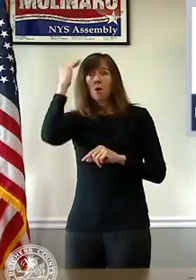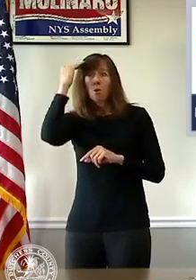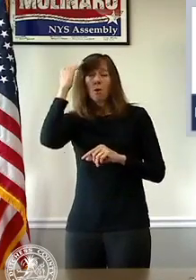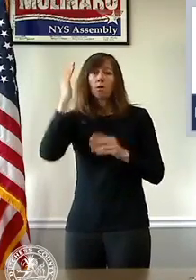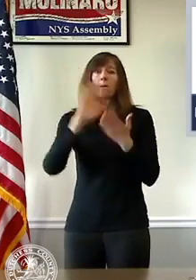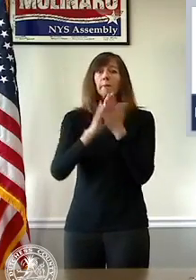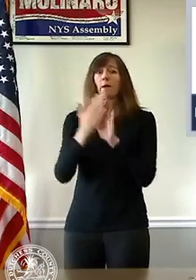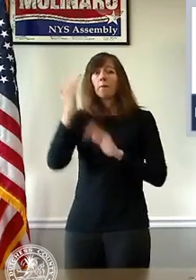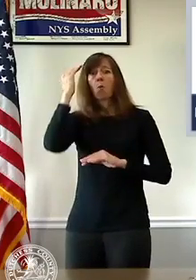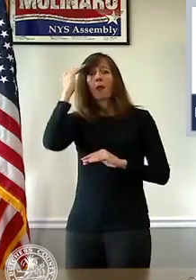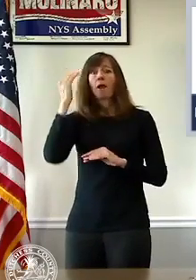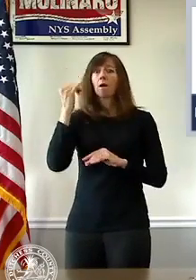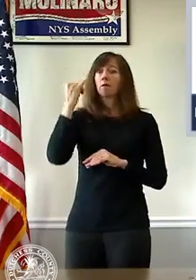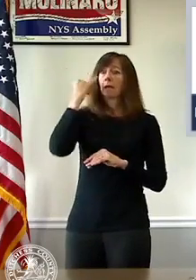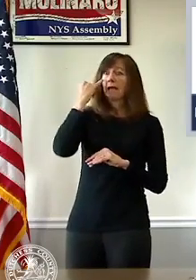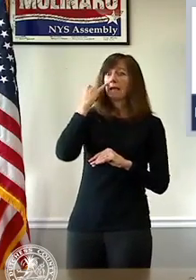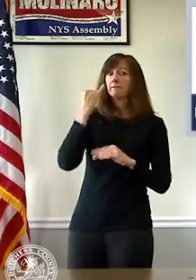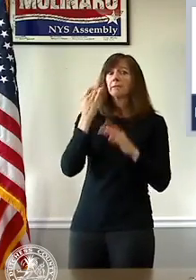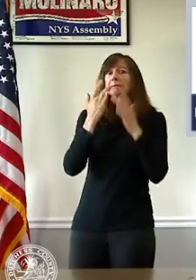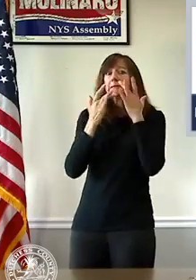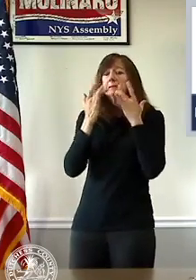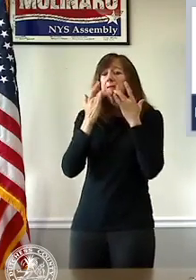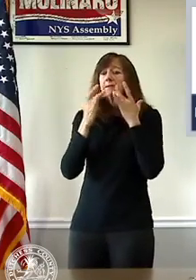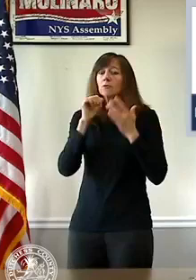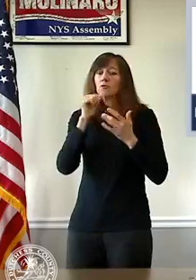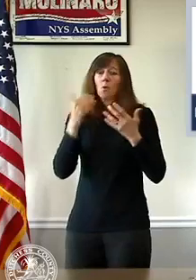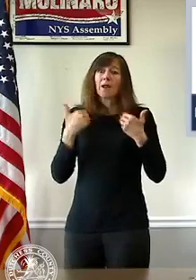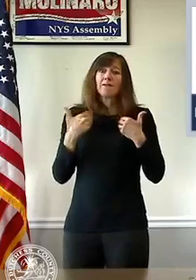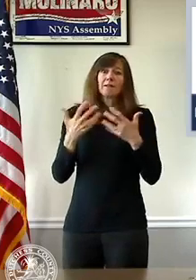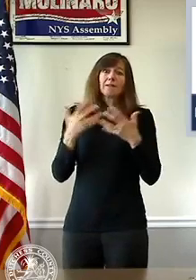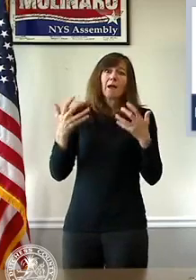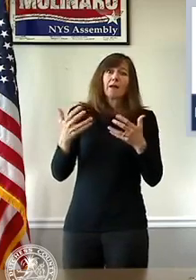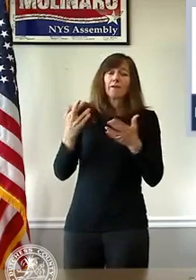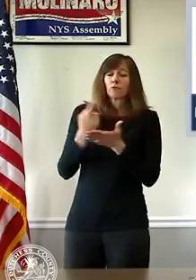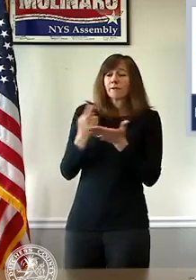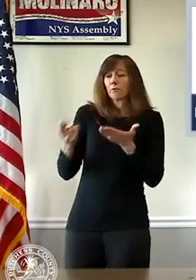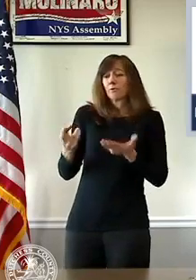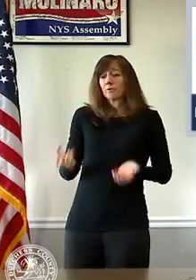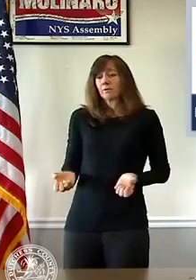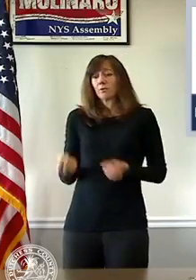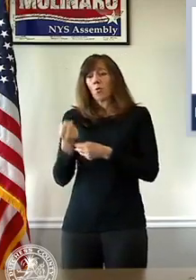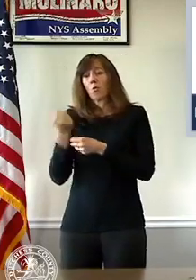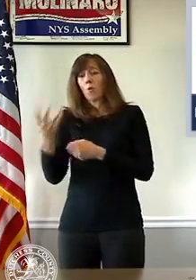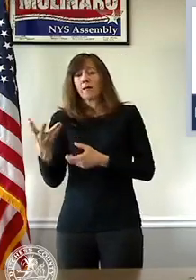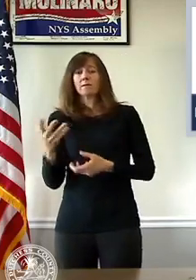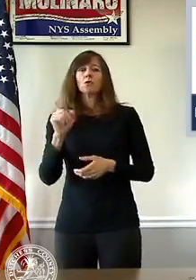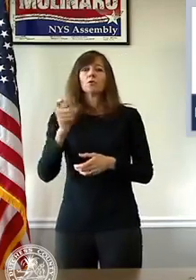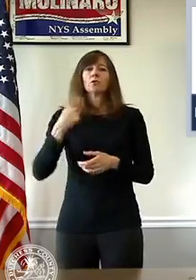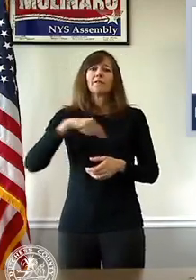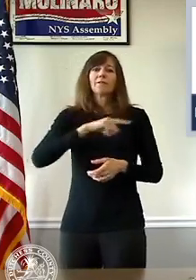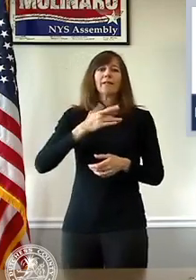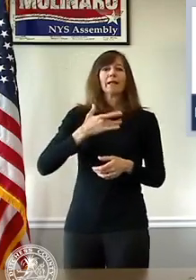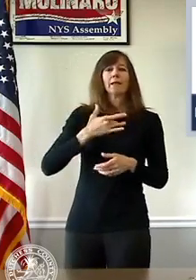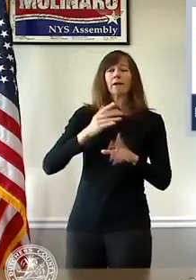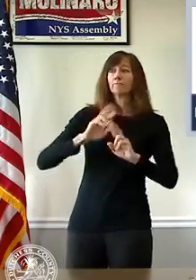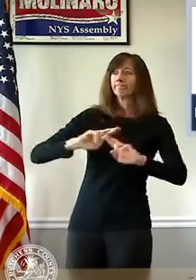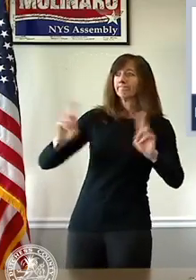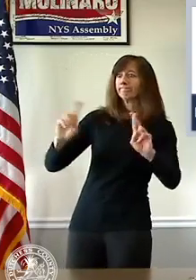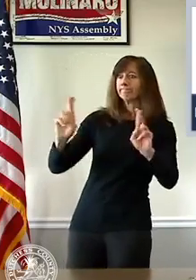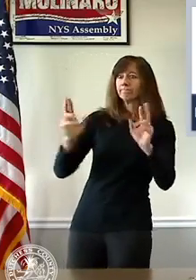I think that you should take what is the minimum expectation for the opening, meaning I know that you want to be ready to